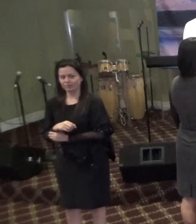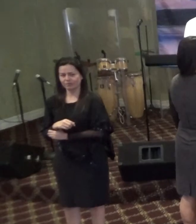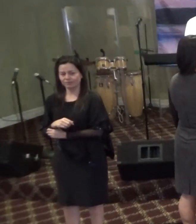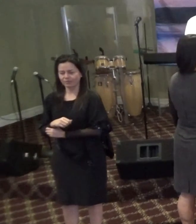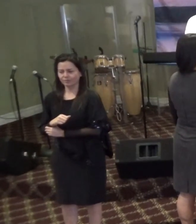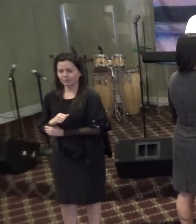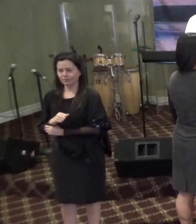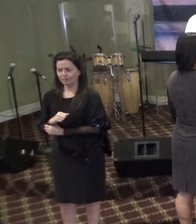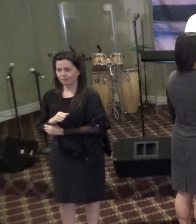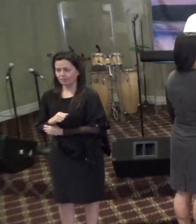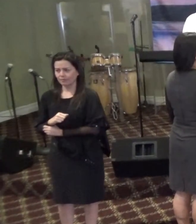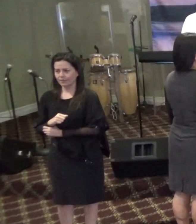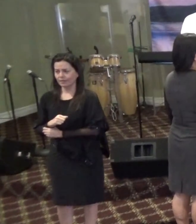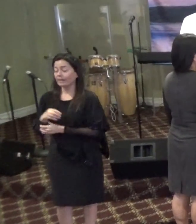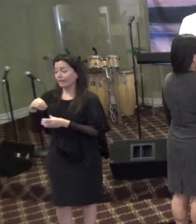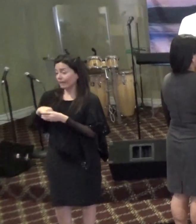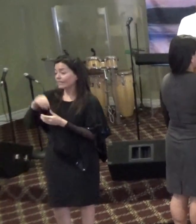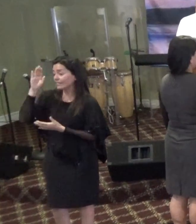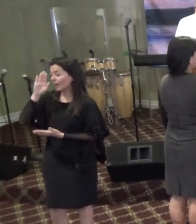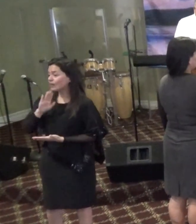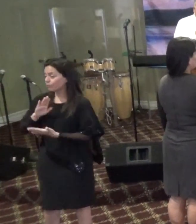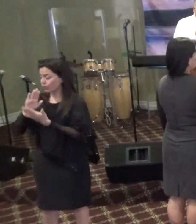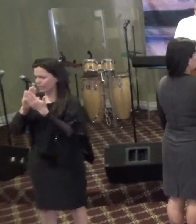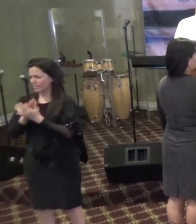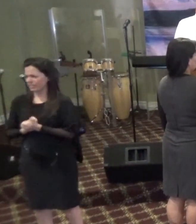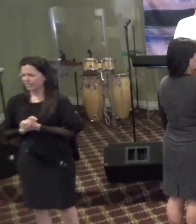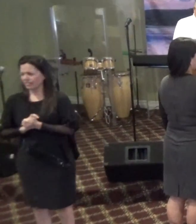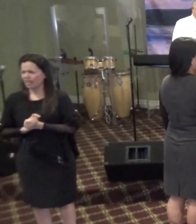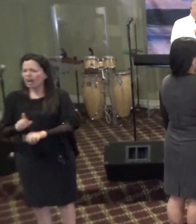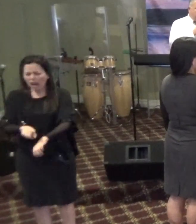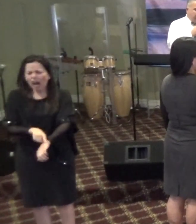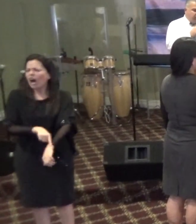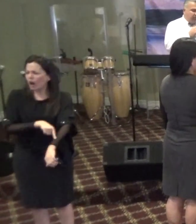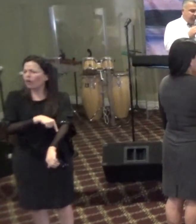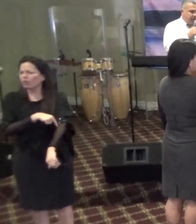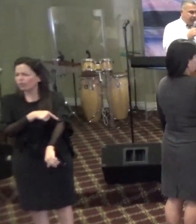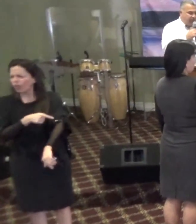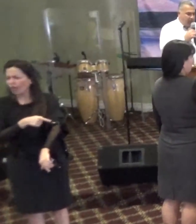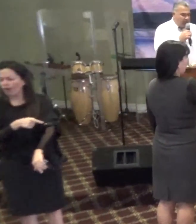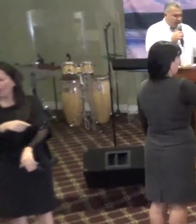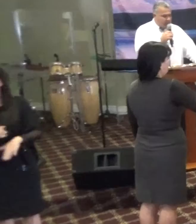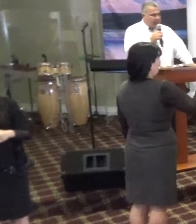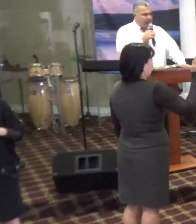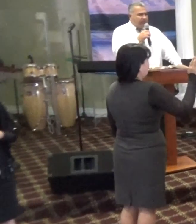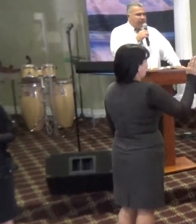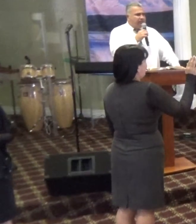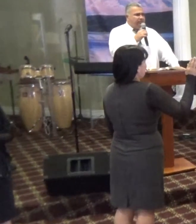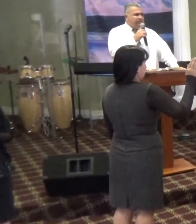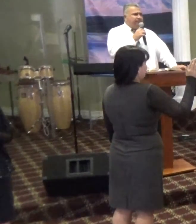testigos, witnesses, ¿por cuánto tiempo quieren servirle how a long do Dios? you want to serve God?